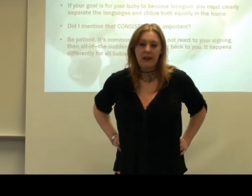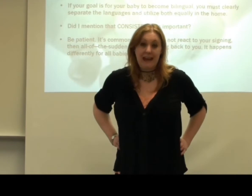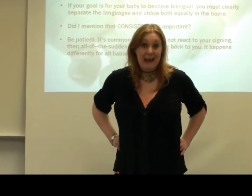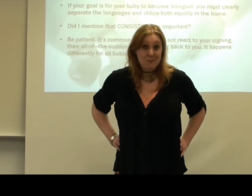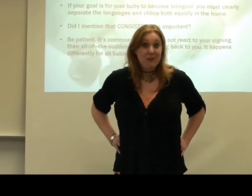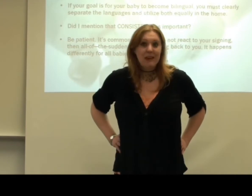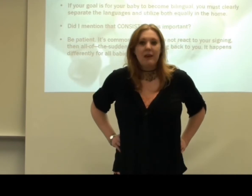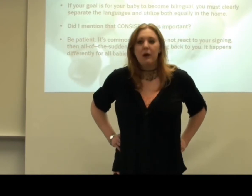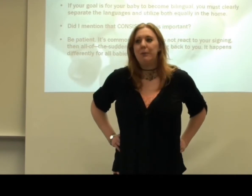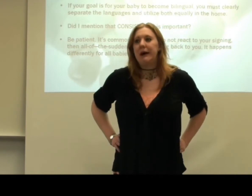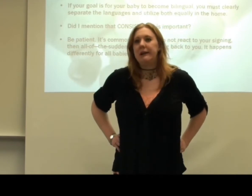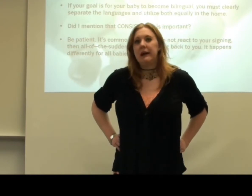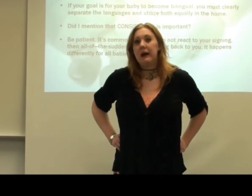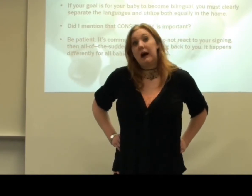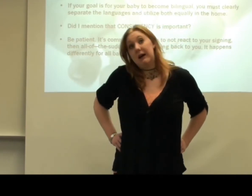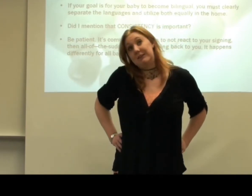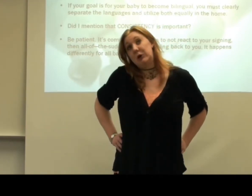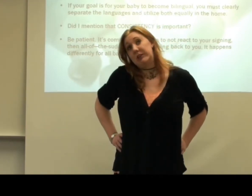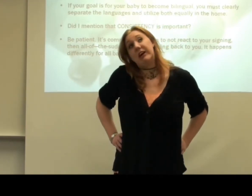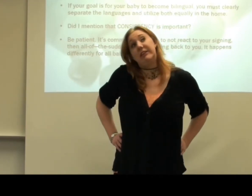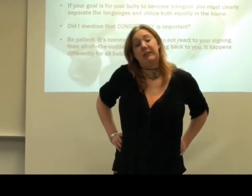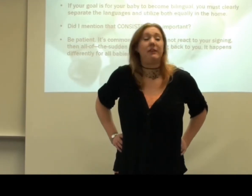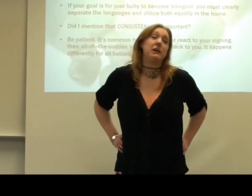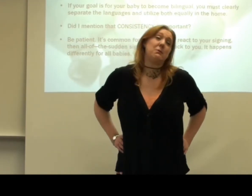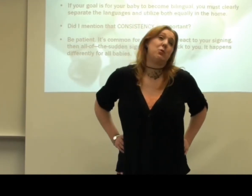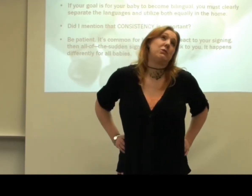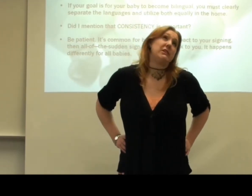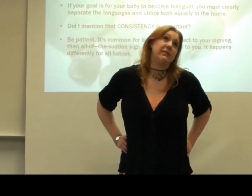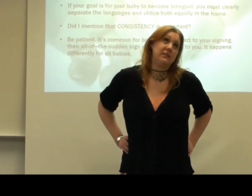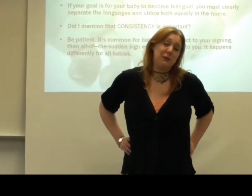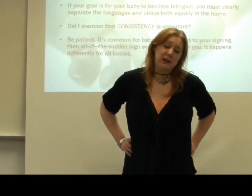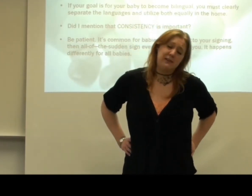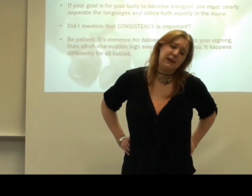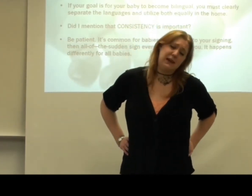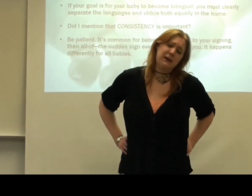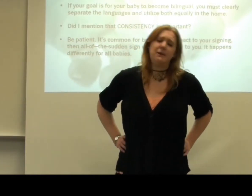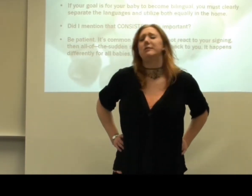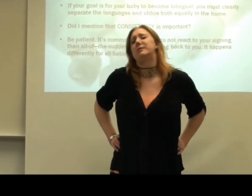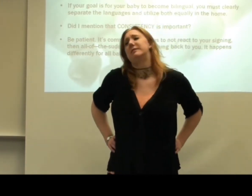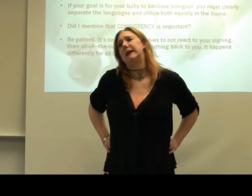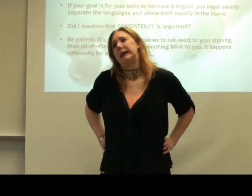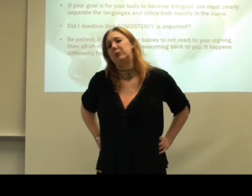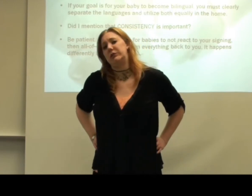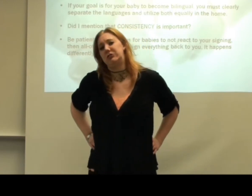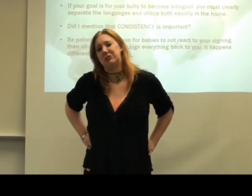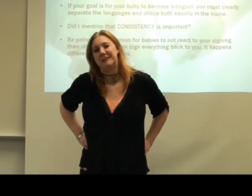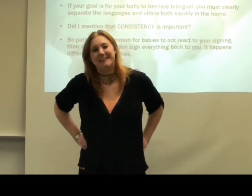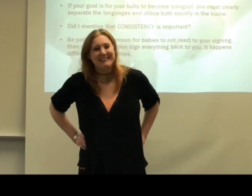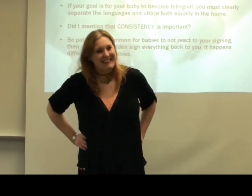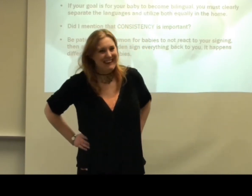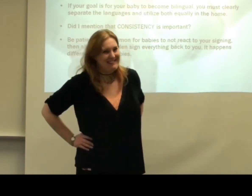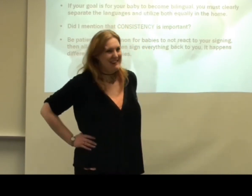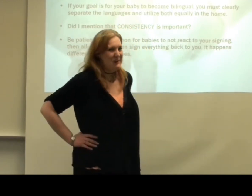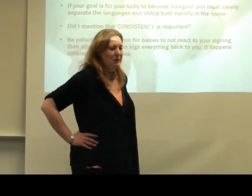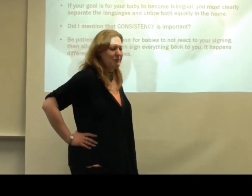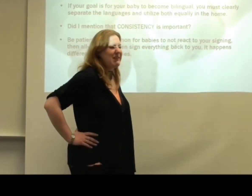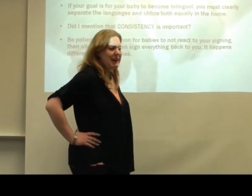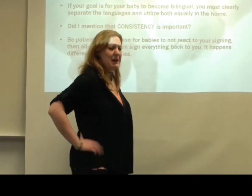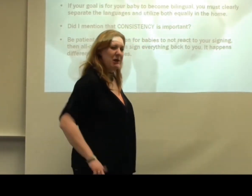a game. But of course, I think that the #1 reason is because he used sign language. And so, and him and